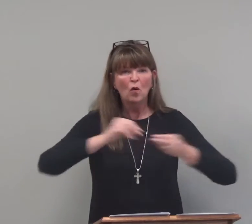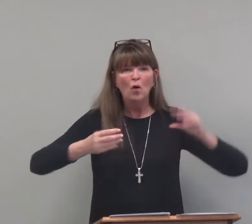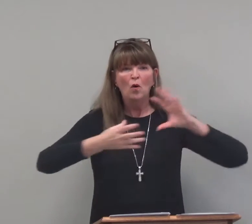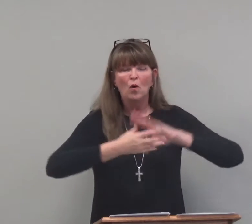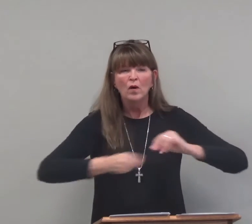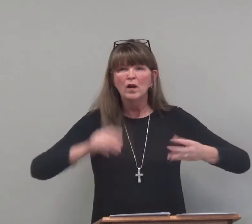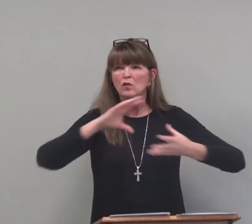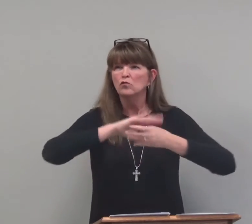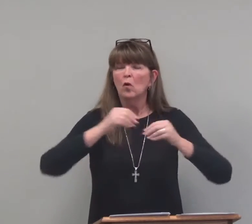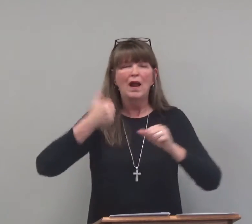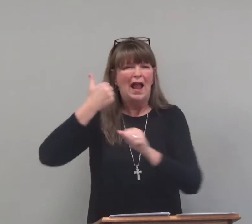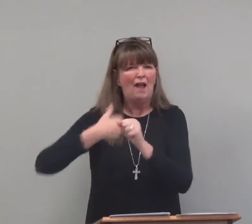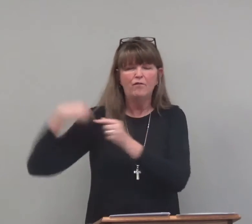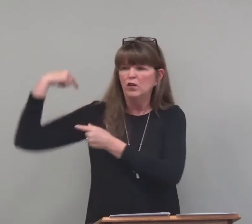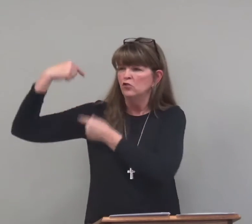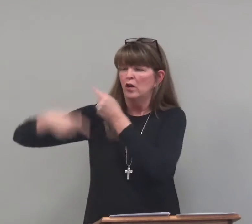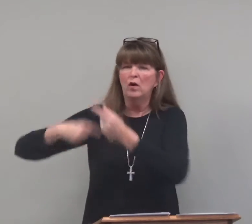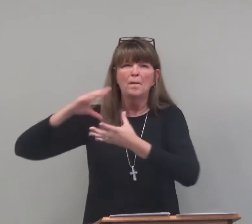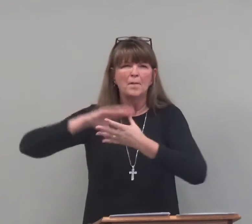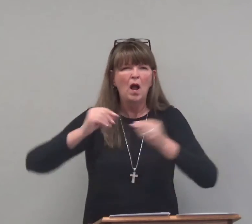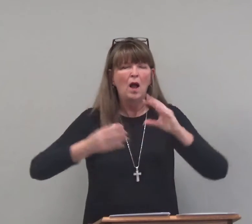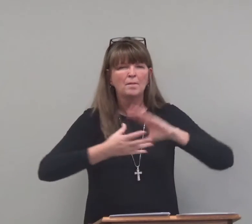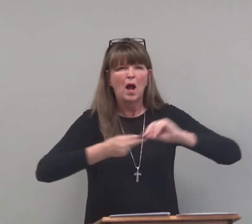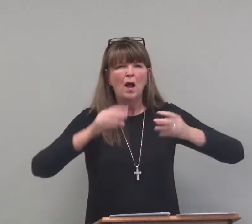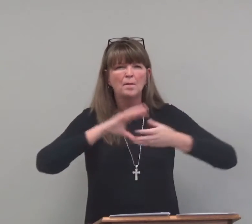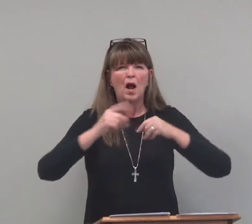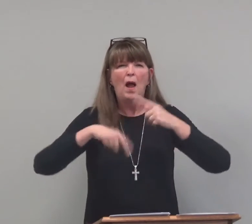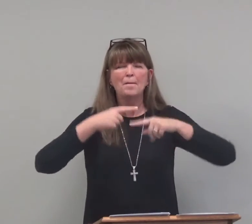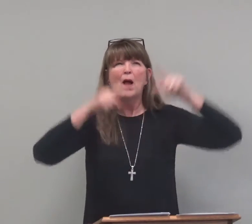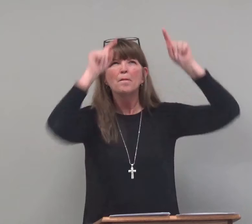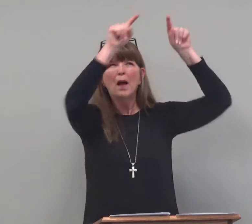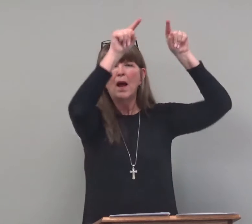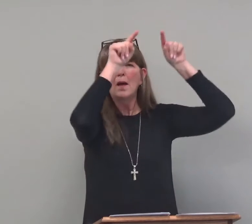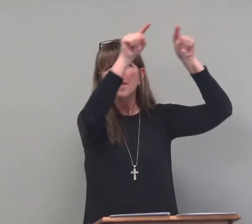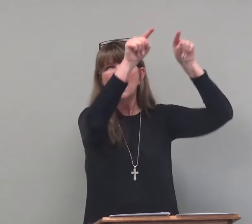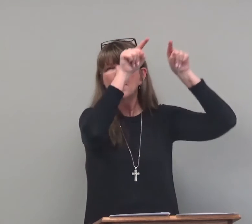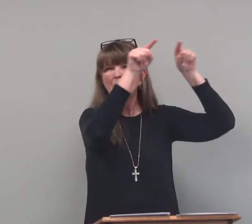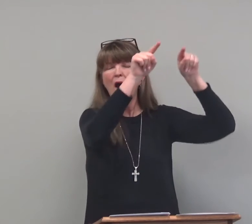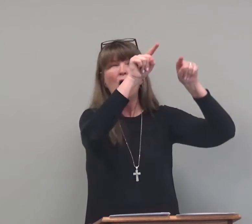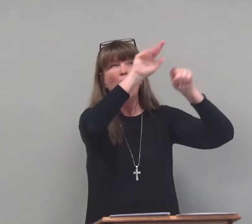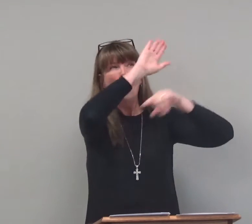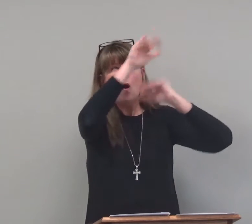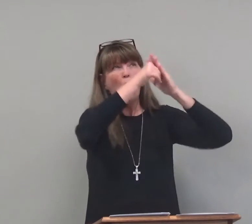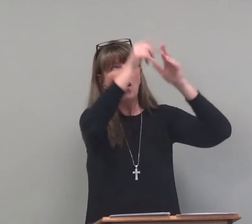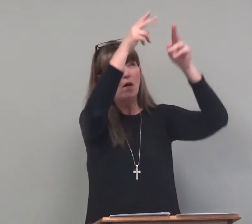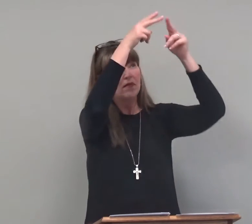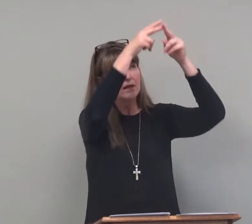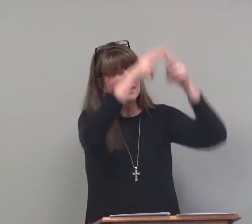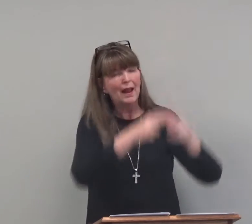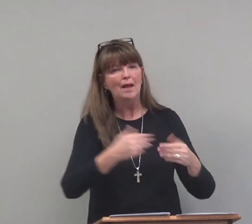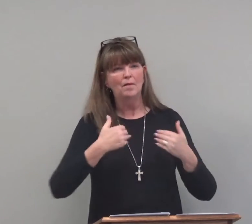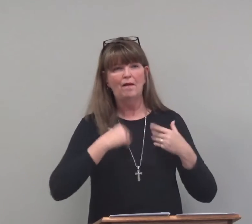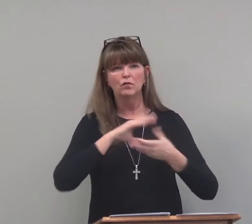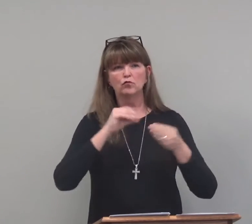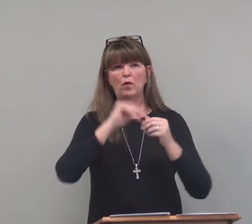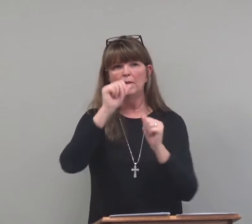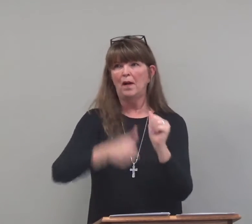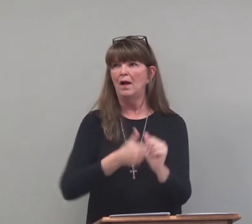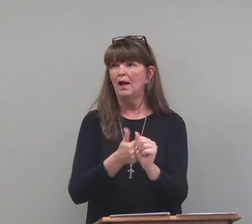Jewish tradition was replete with oral history, which means the stories have been passed down of each and every one